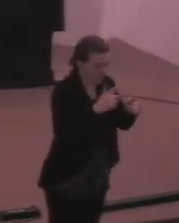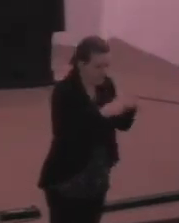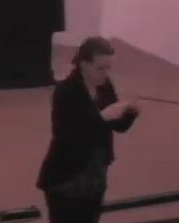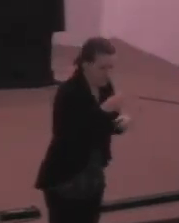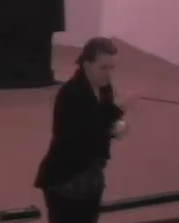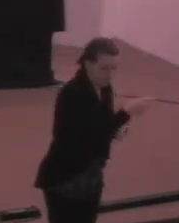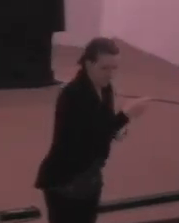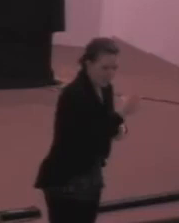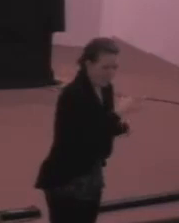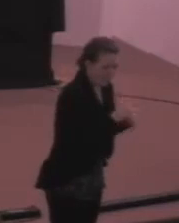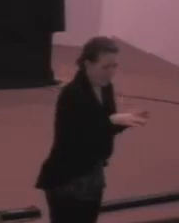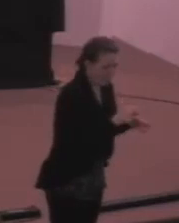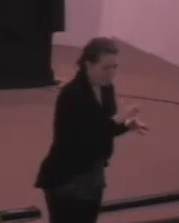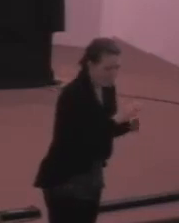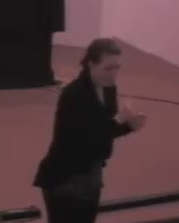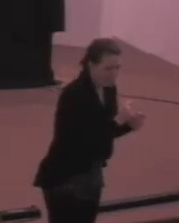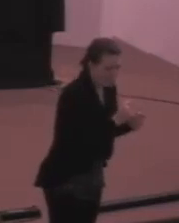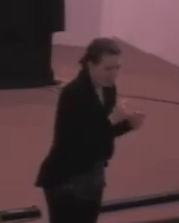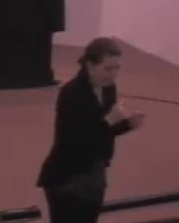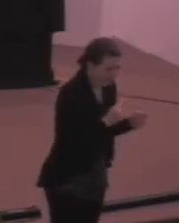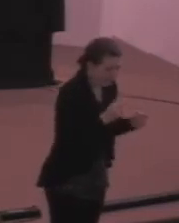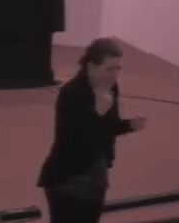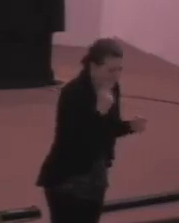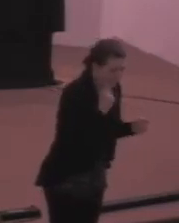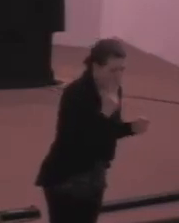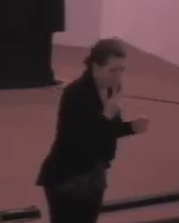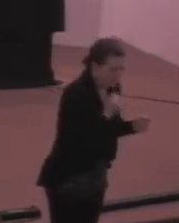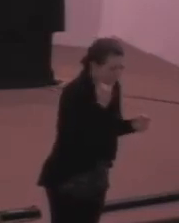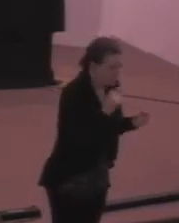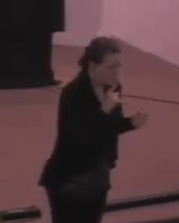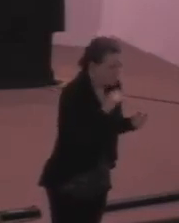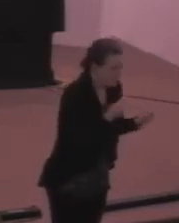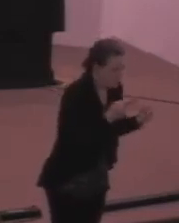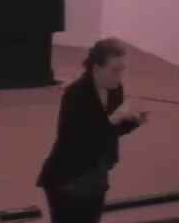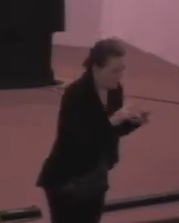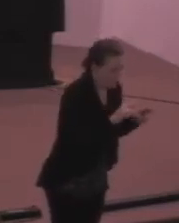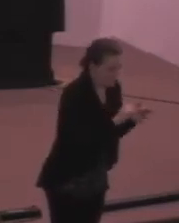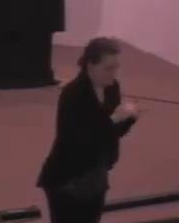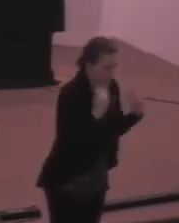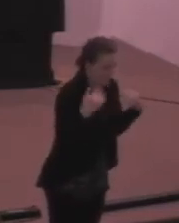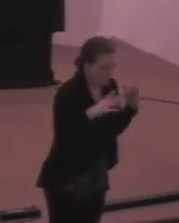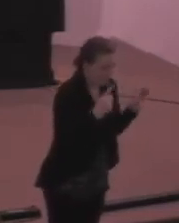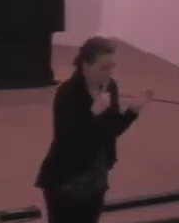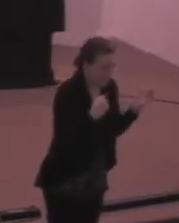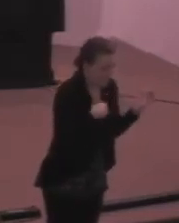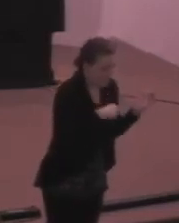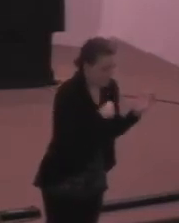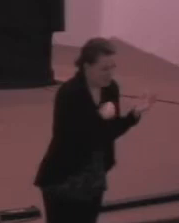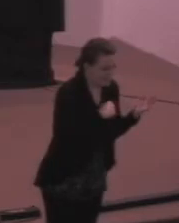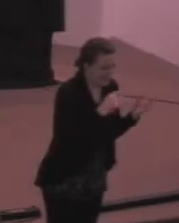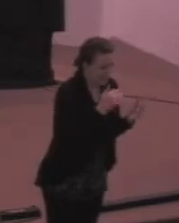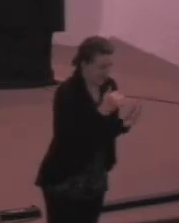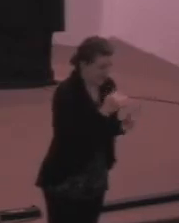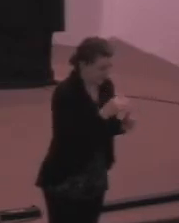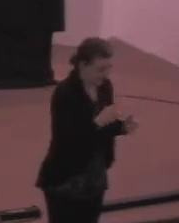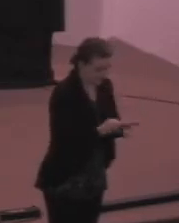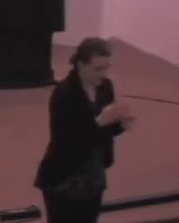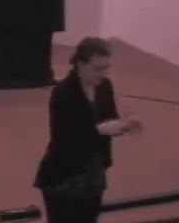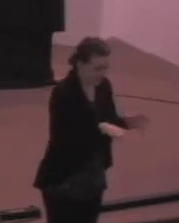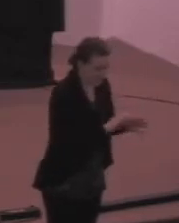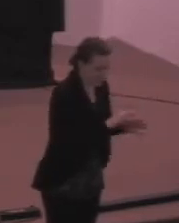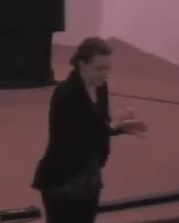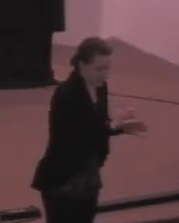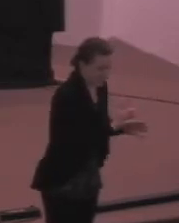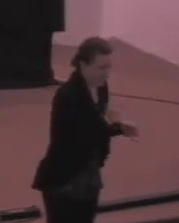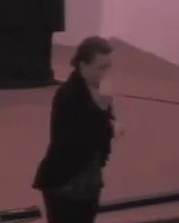and see this thing that has happened, which the Lord has told us about." They found Mary and Joseph and the baby who was lying